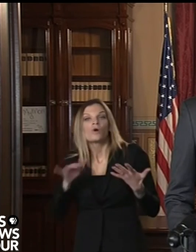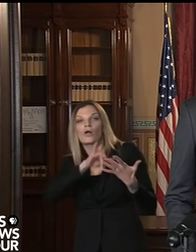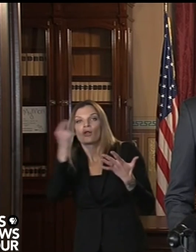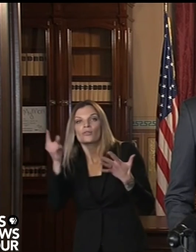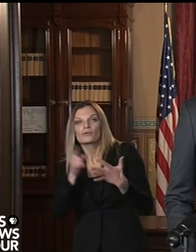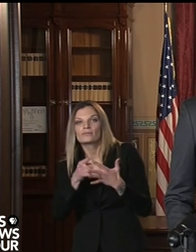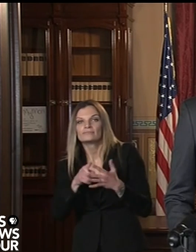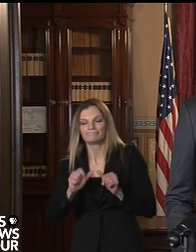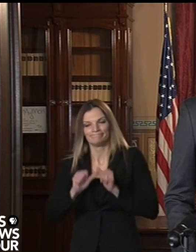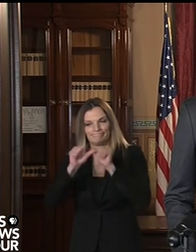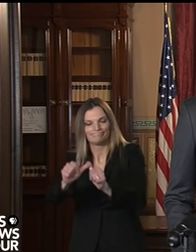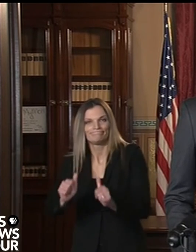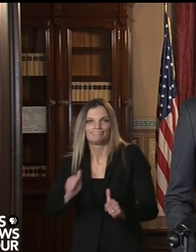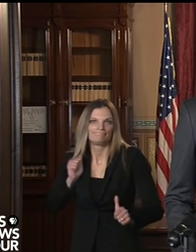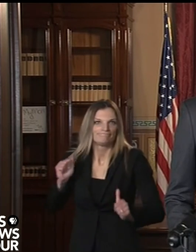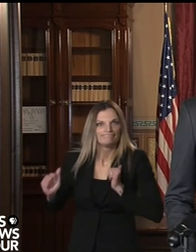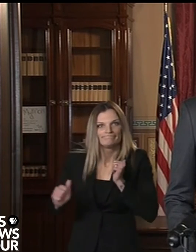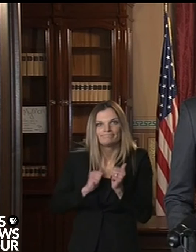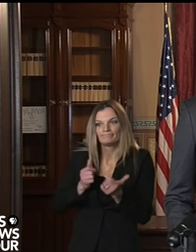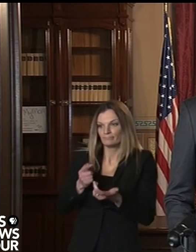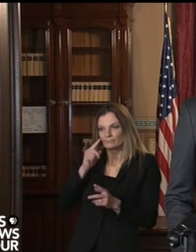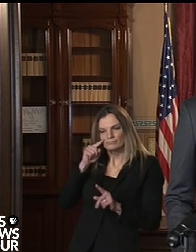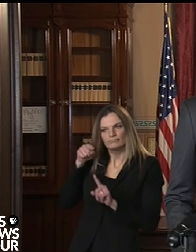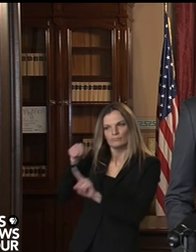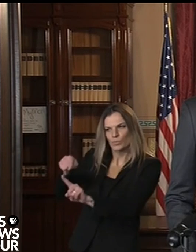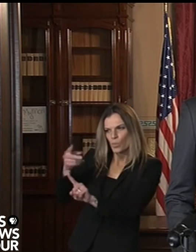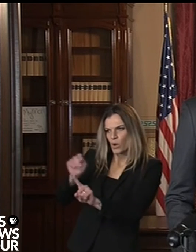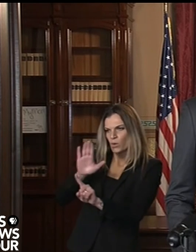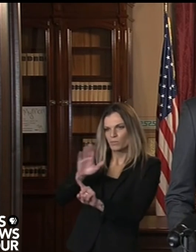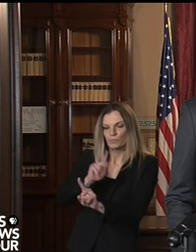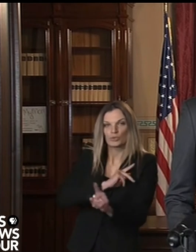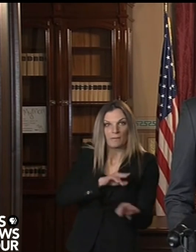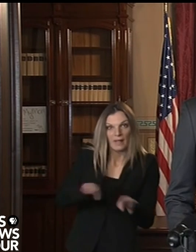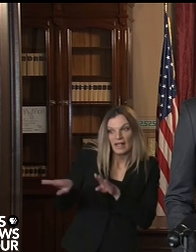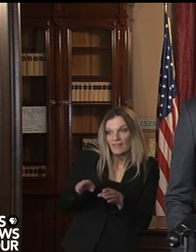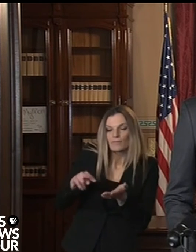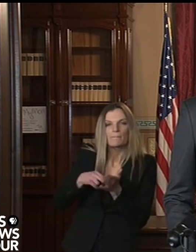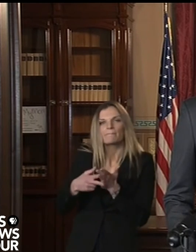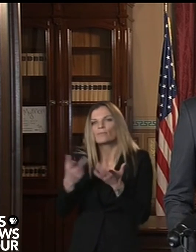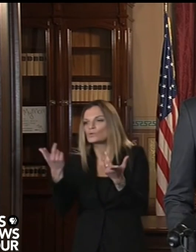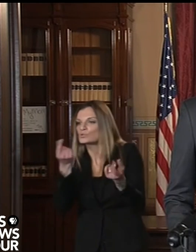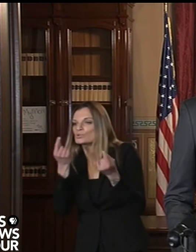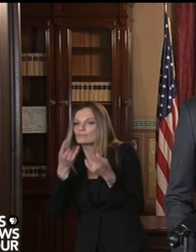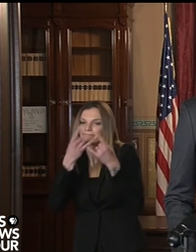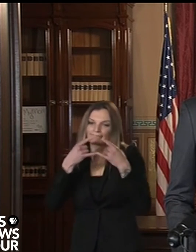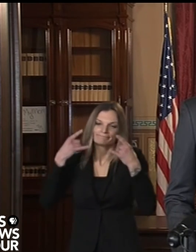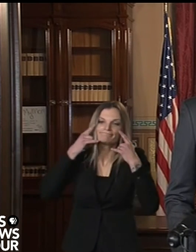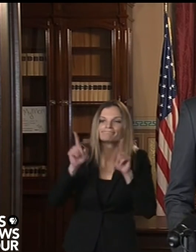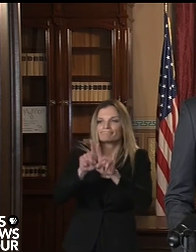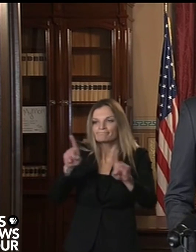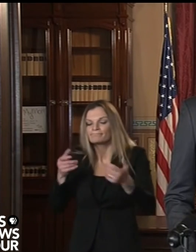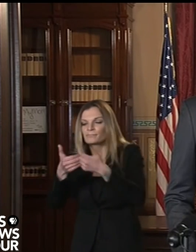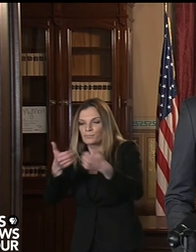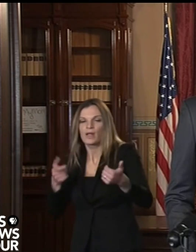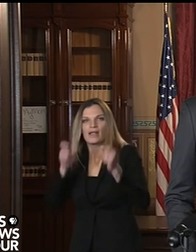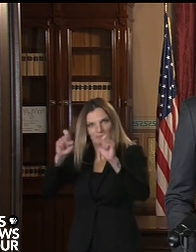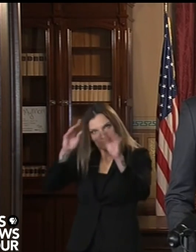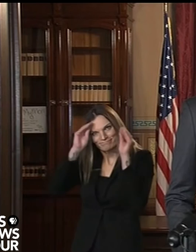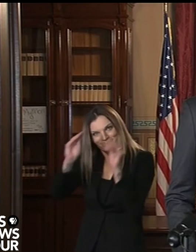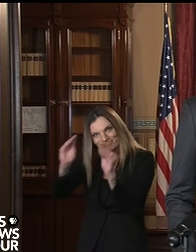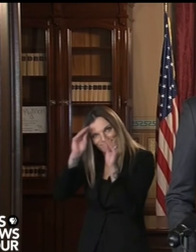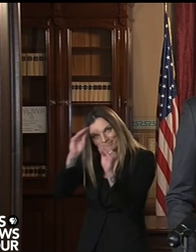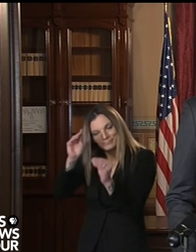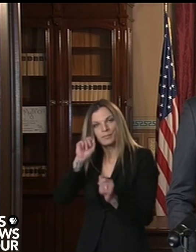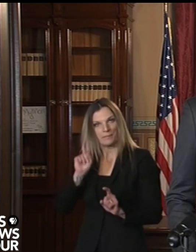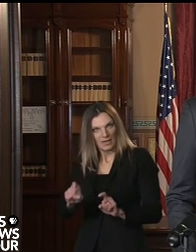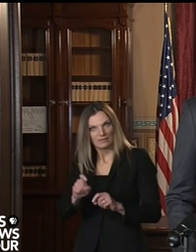vigilant and following recommended personal behaviors guidelines to limit the spread and exposure. We'll develop and